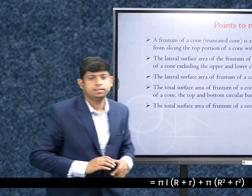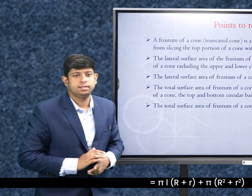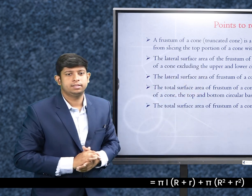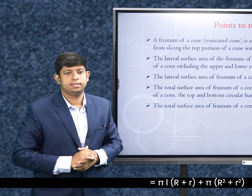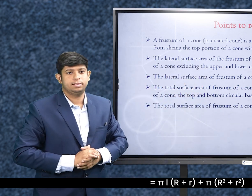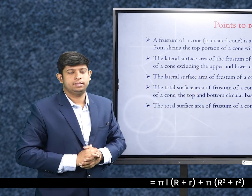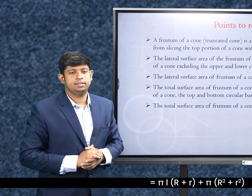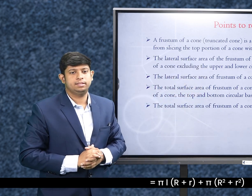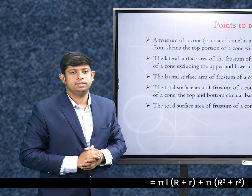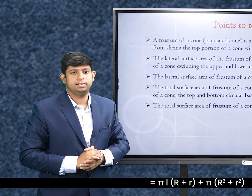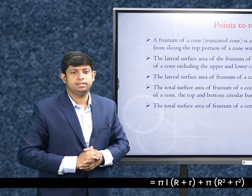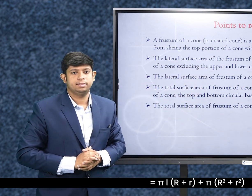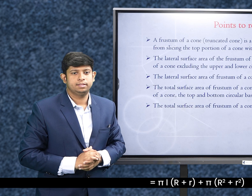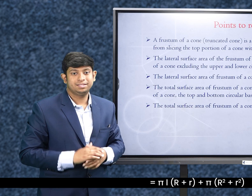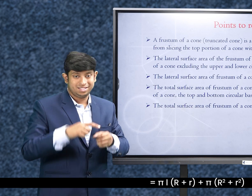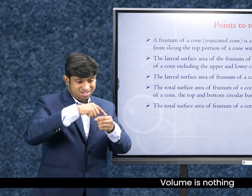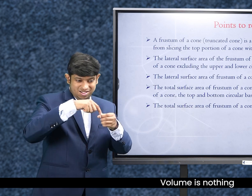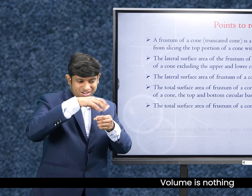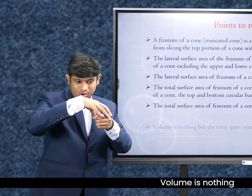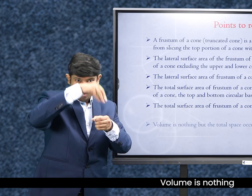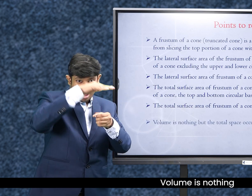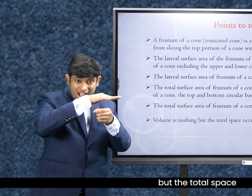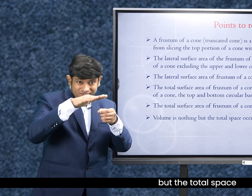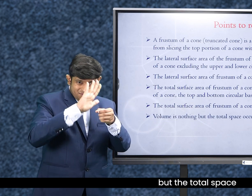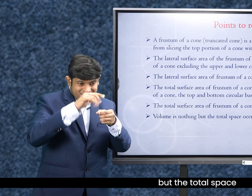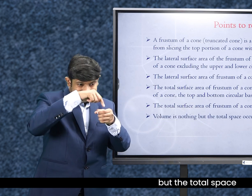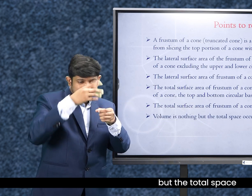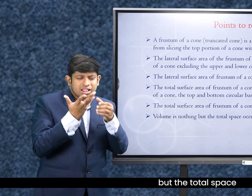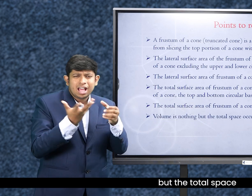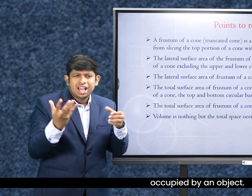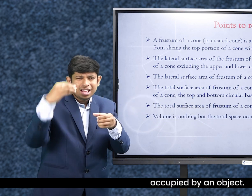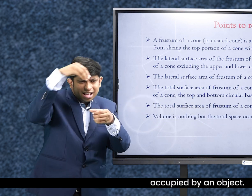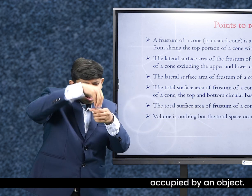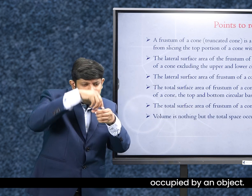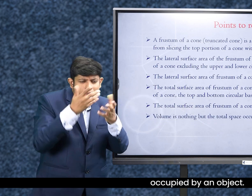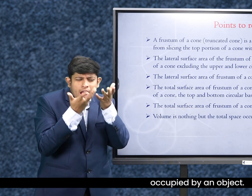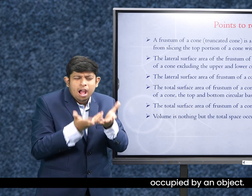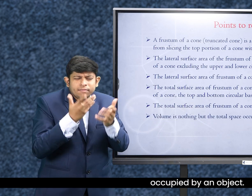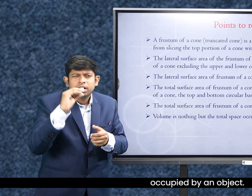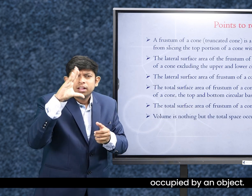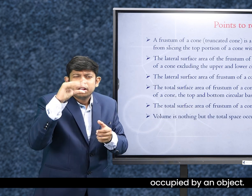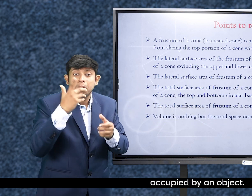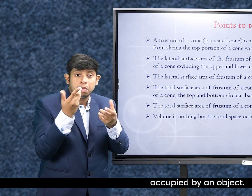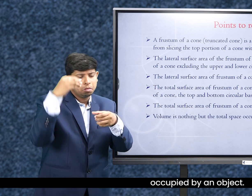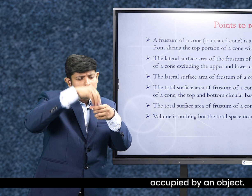square plus small r square. Volume is nothing but the total space occupied by an object.